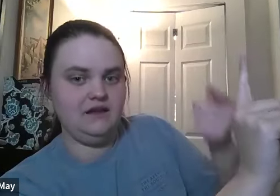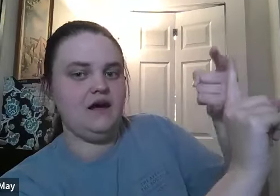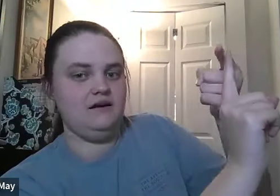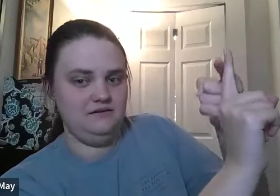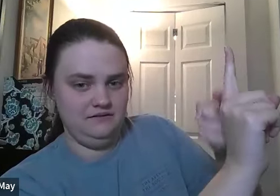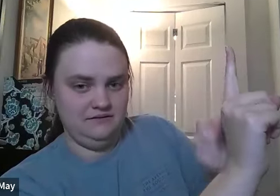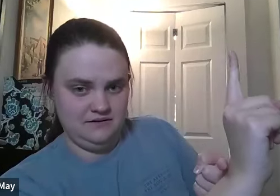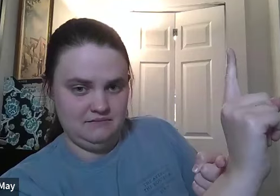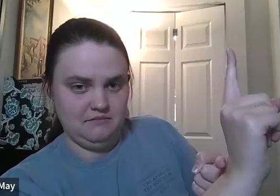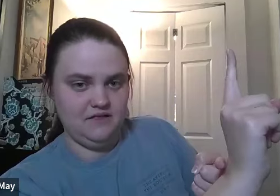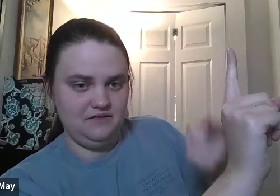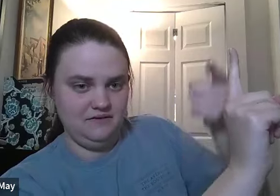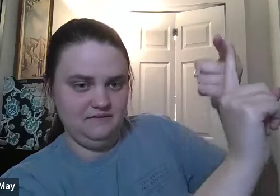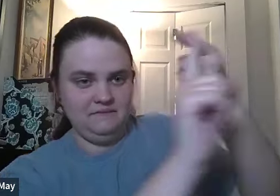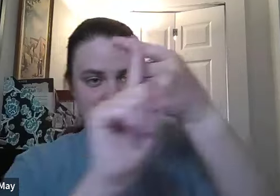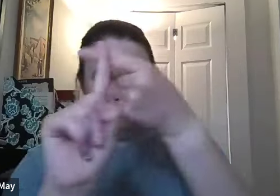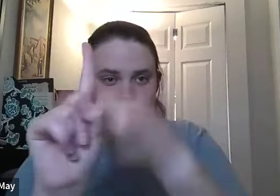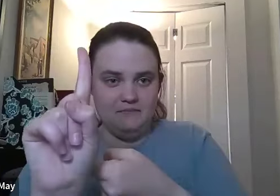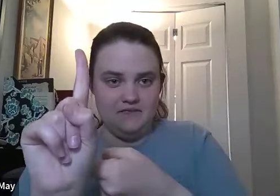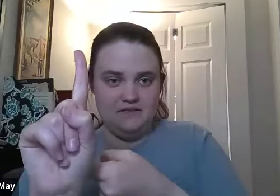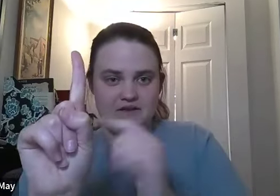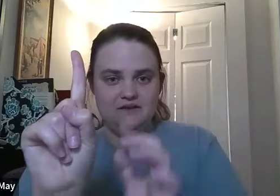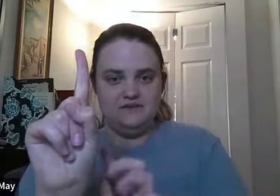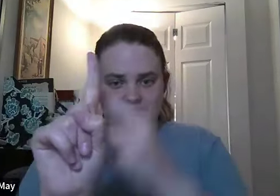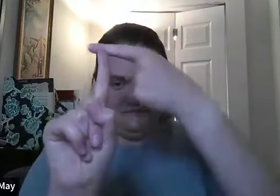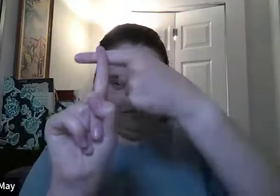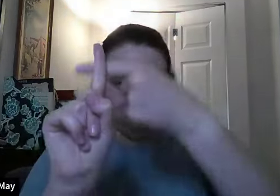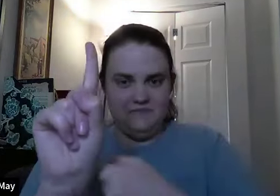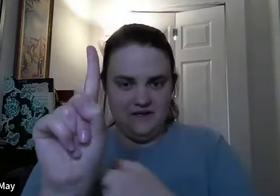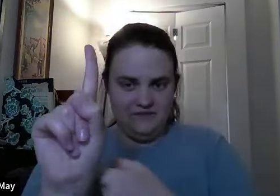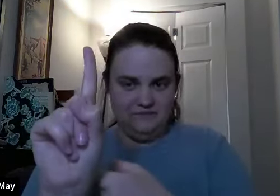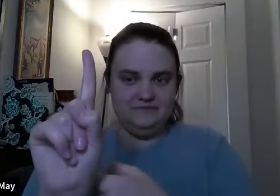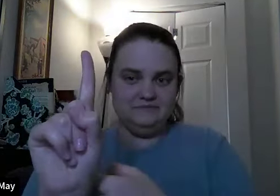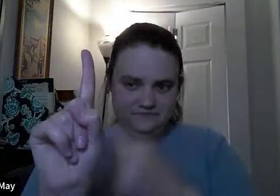Yeah. Month. Month. Month.